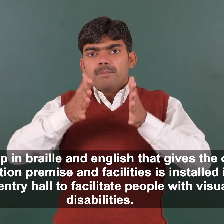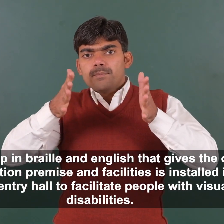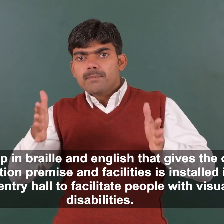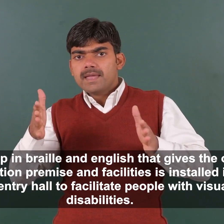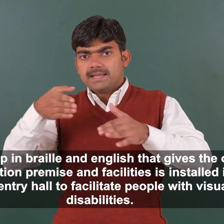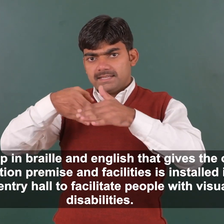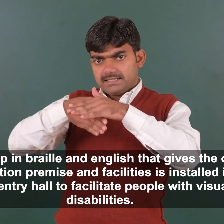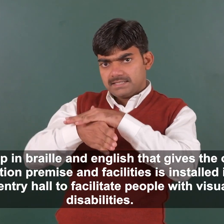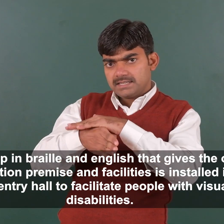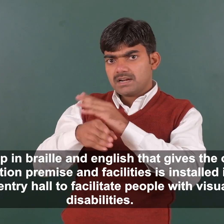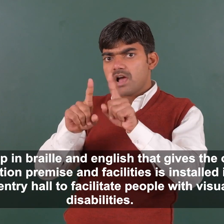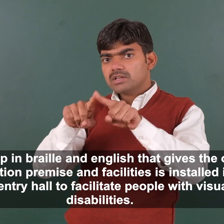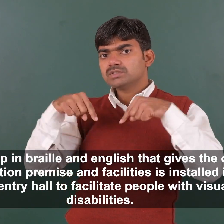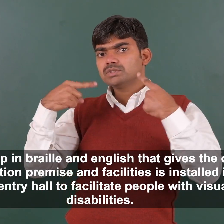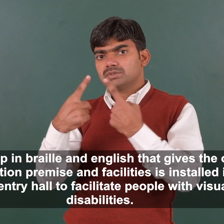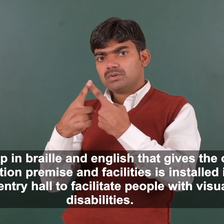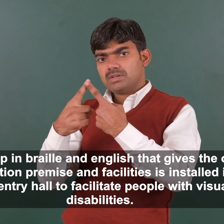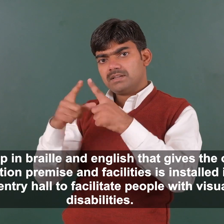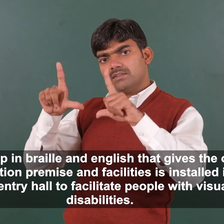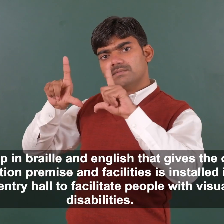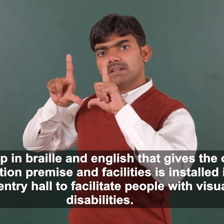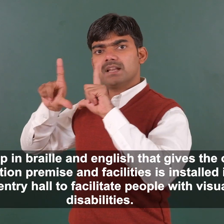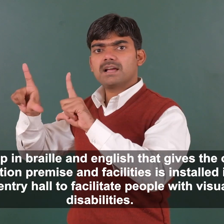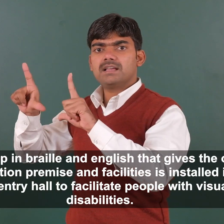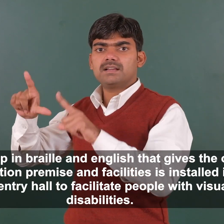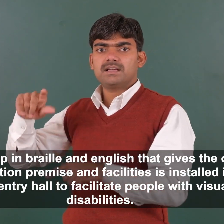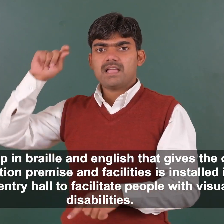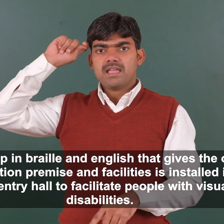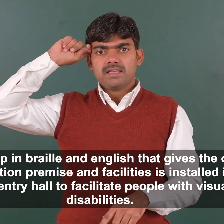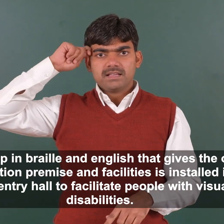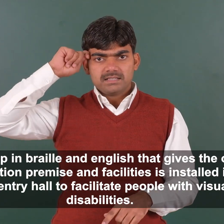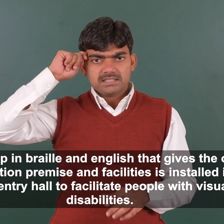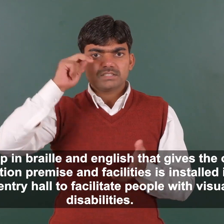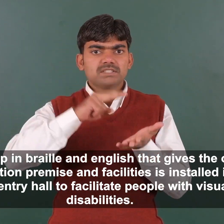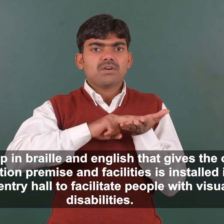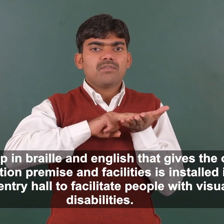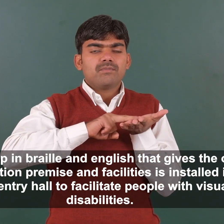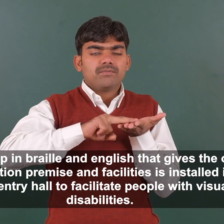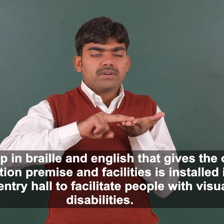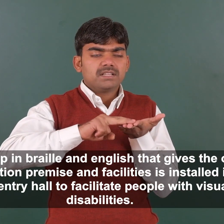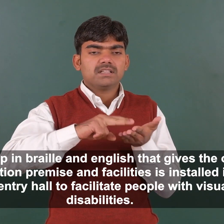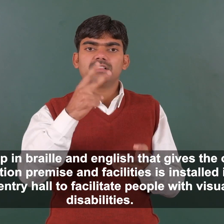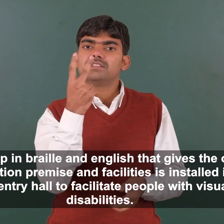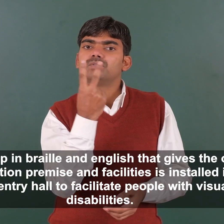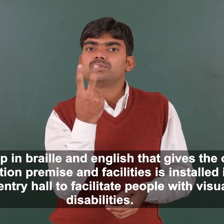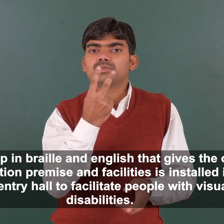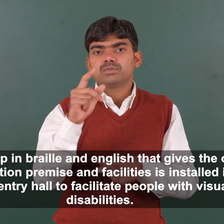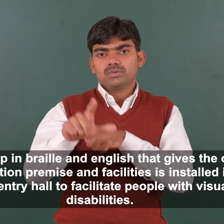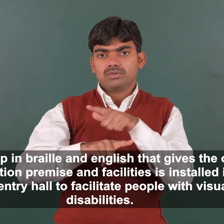and facilities is installed in the main entry hall to facilitate people with